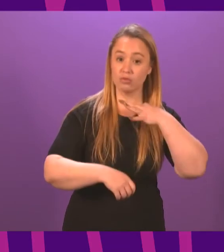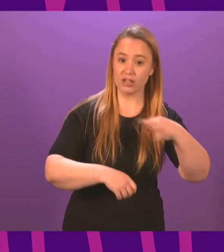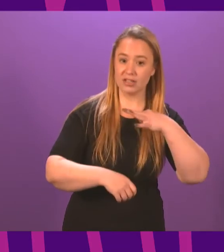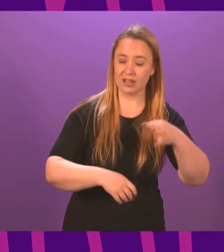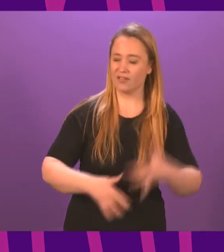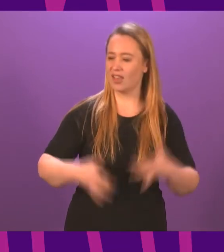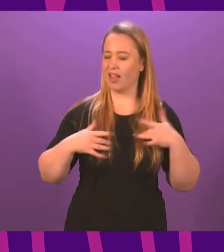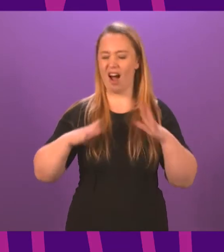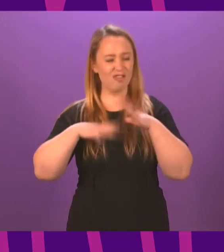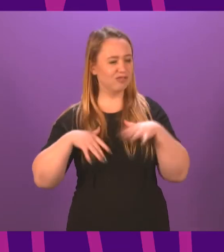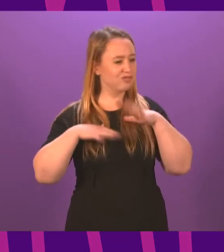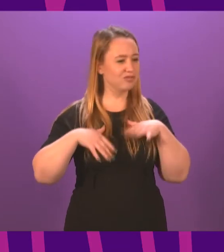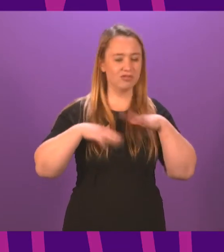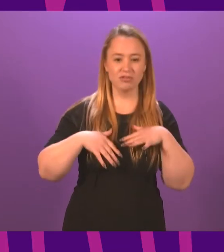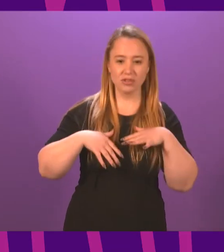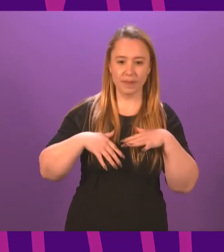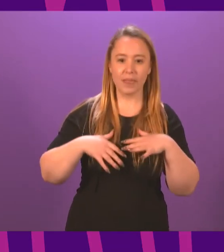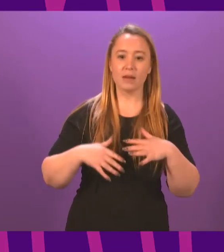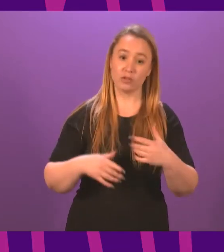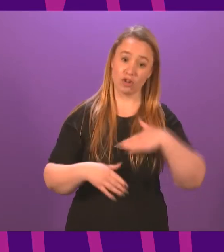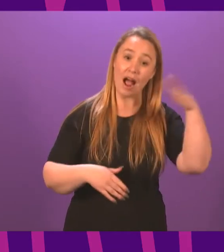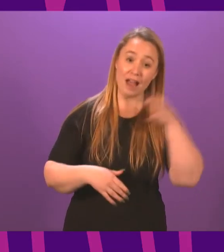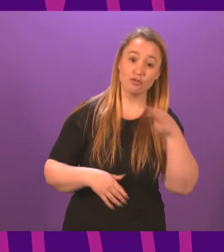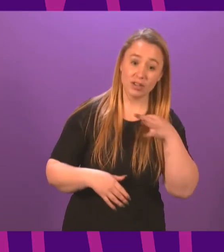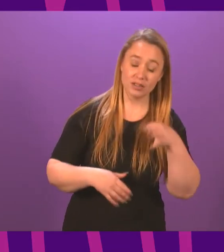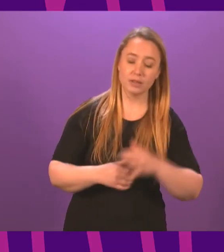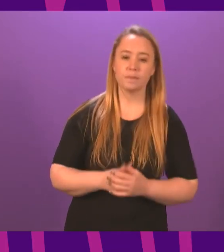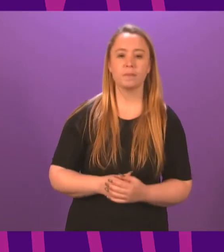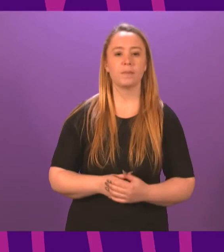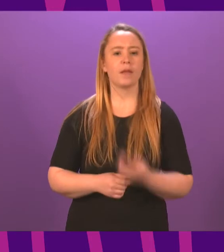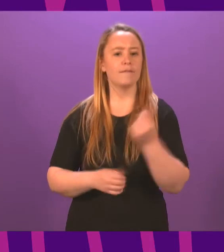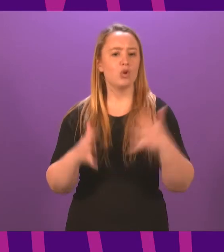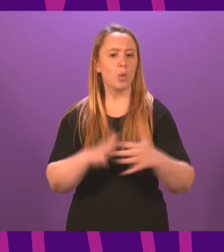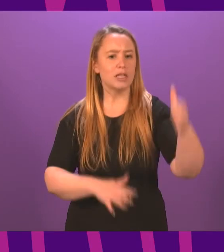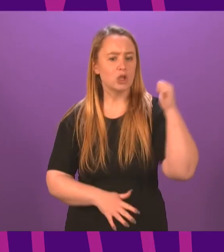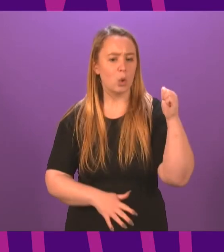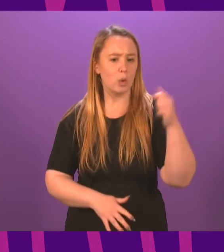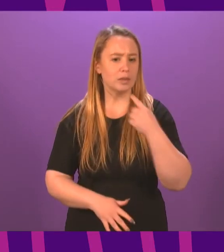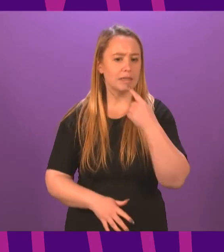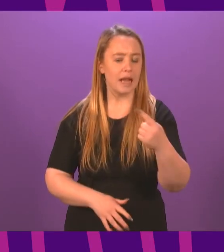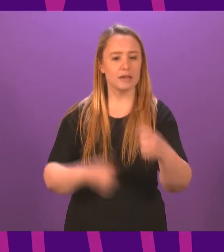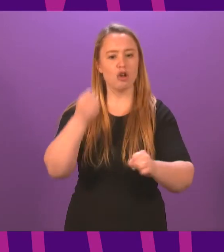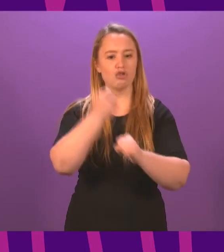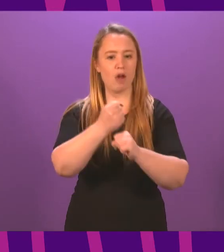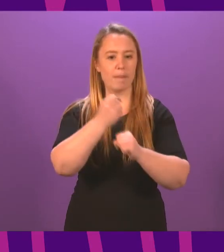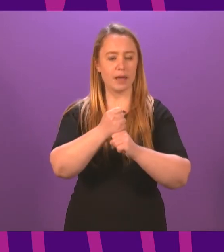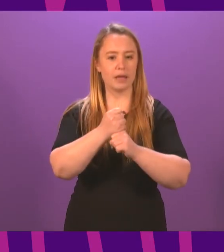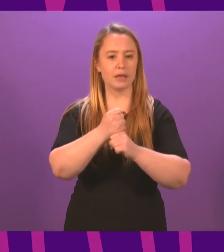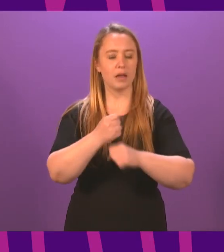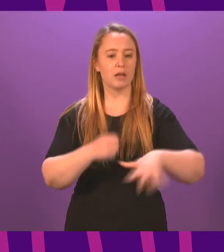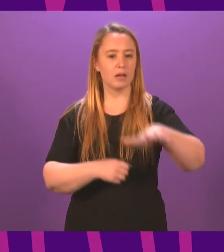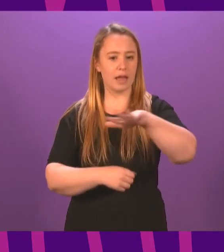their guard. There appeared a couple of weeks ago to be a theory that Grampian Health Board area might have their